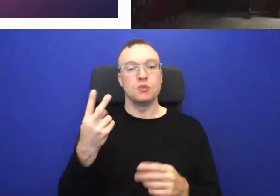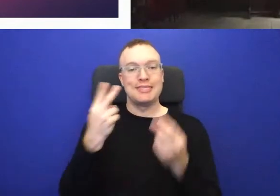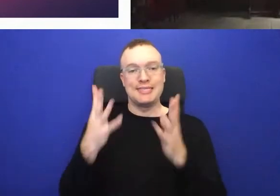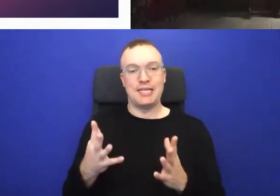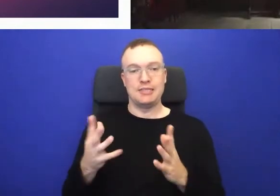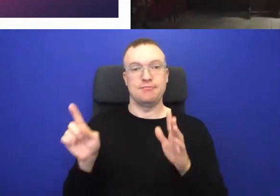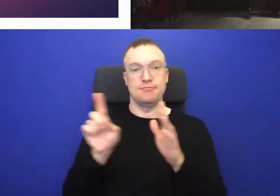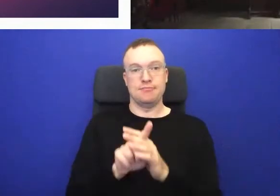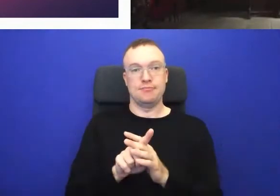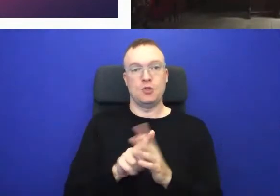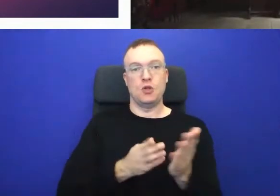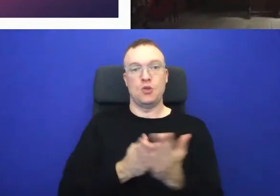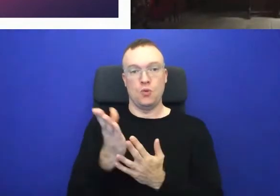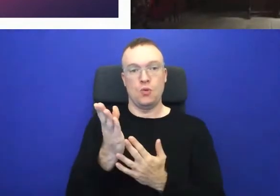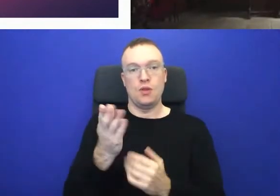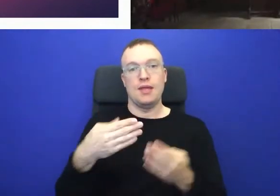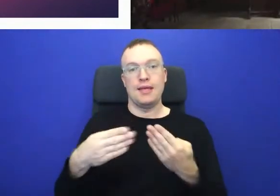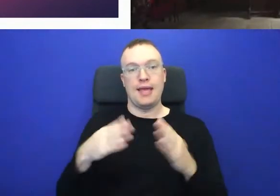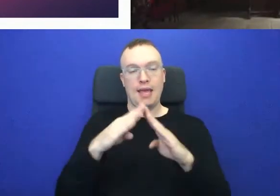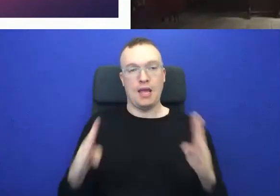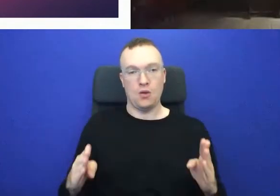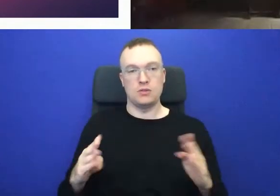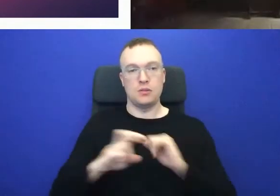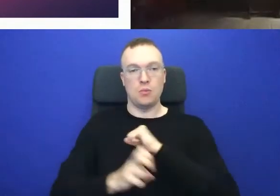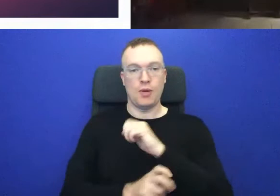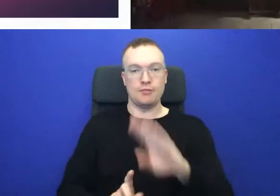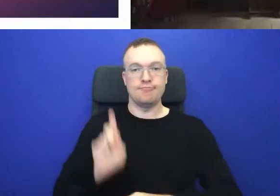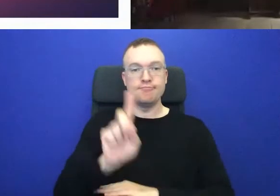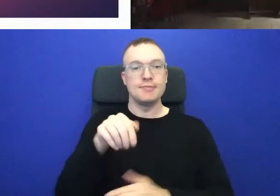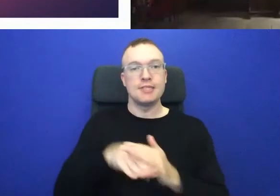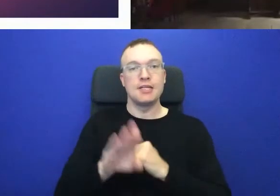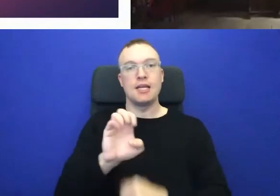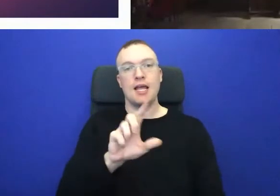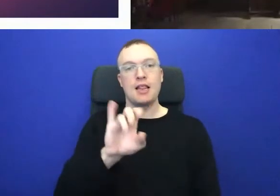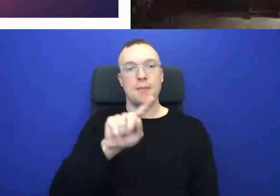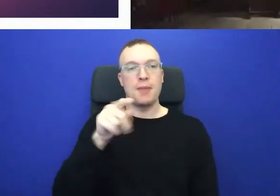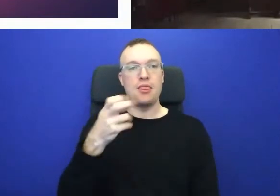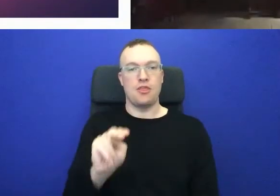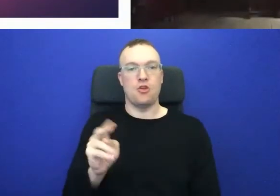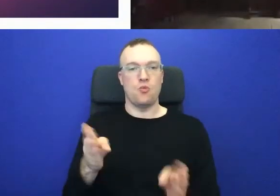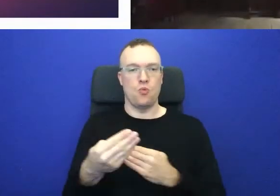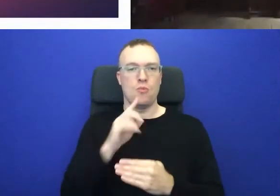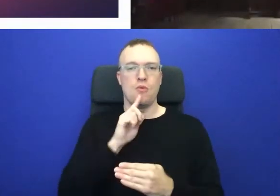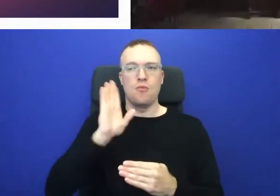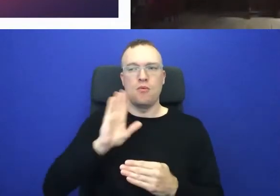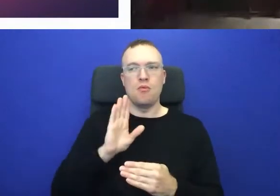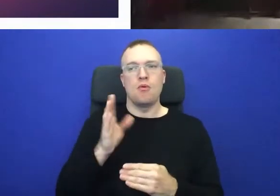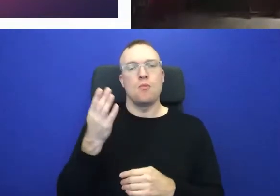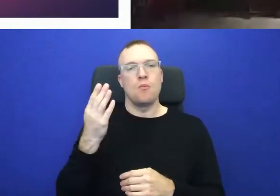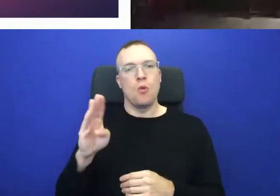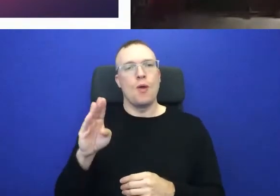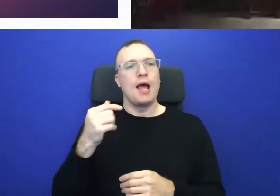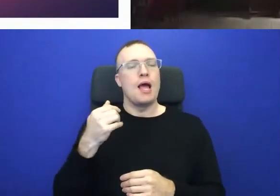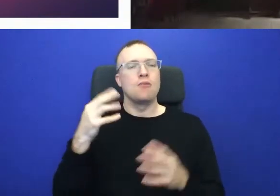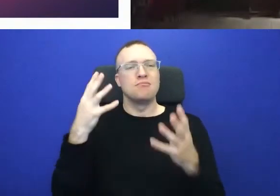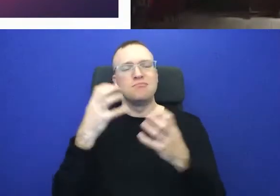through the gatehouse, over the bridge through the gatehouse, and then entered the Elizabethan room, and it was gloomy at that time. Lowther had electric lights, but it